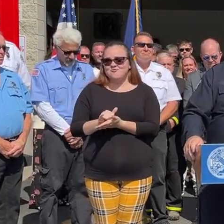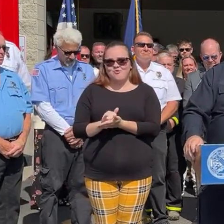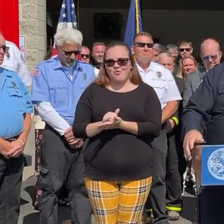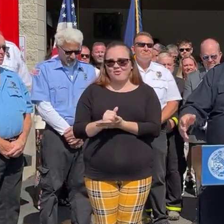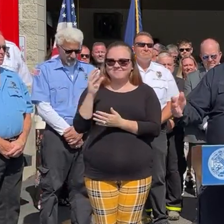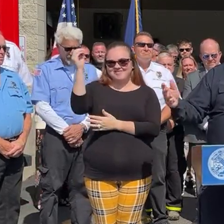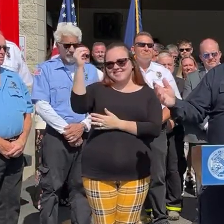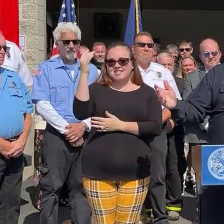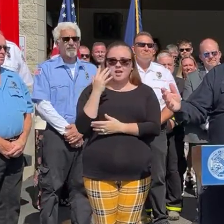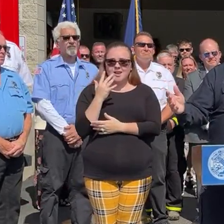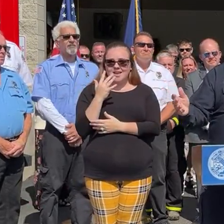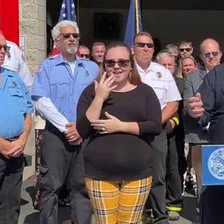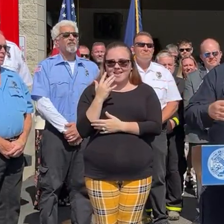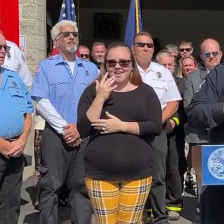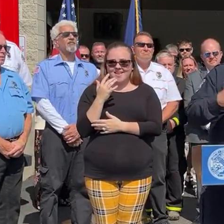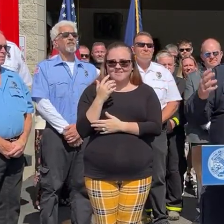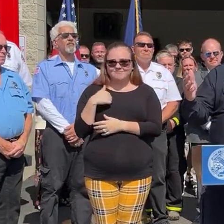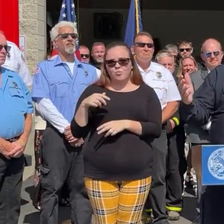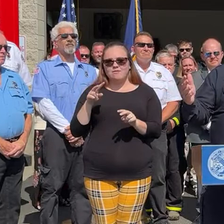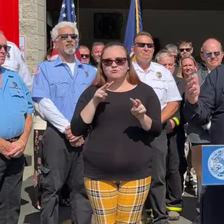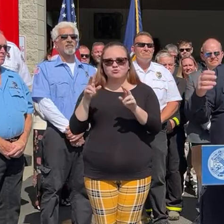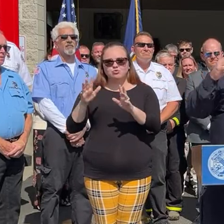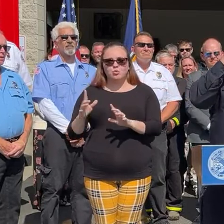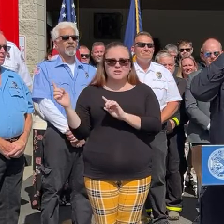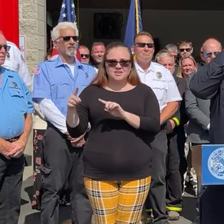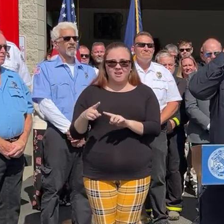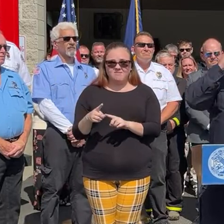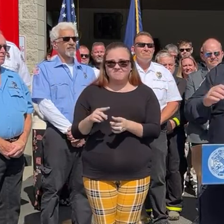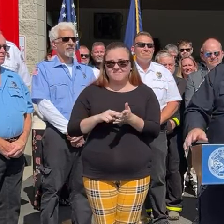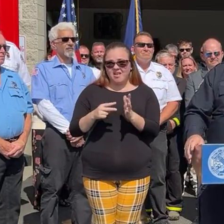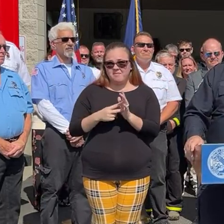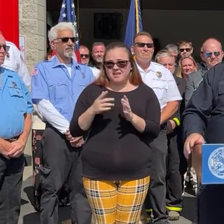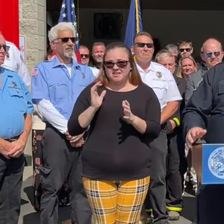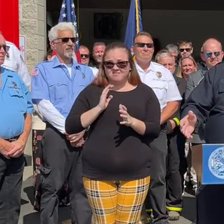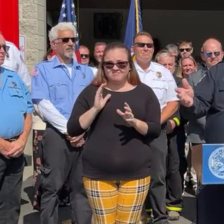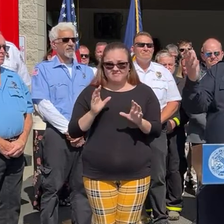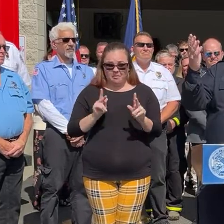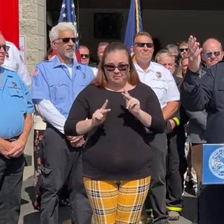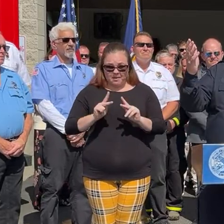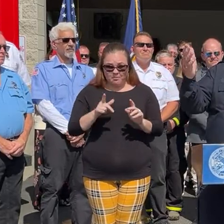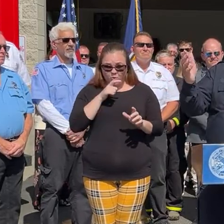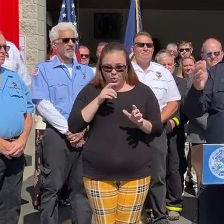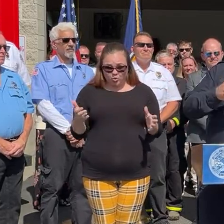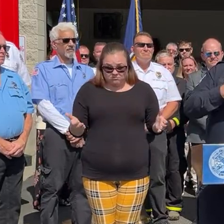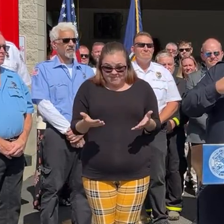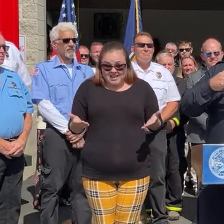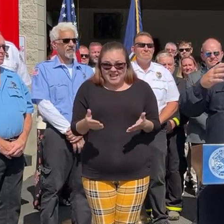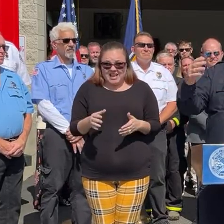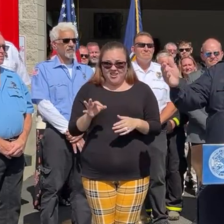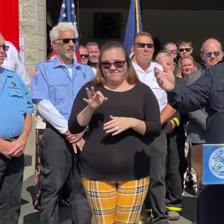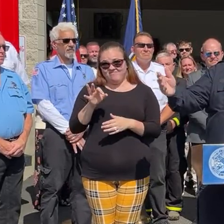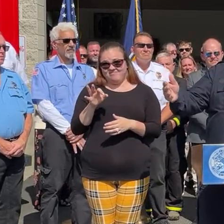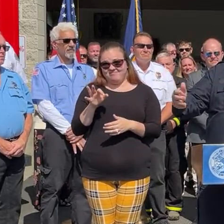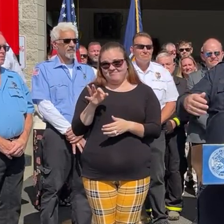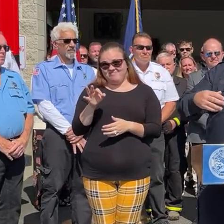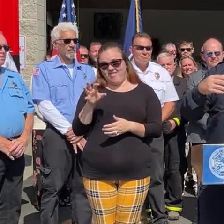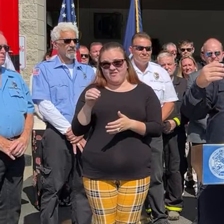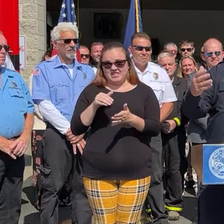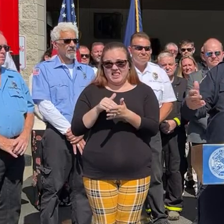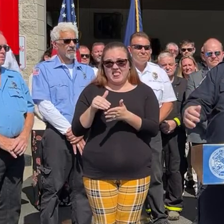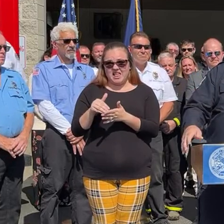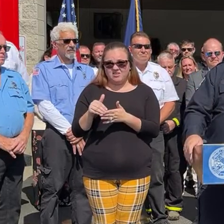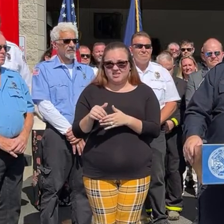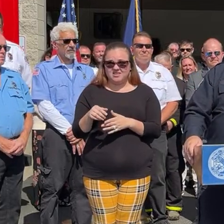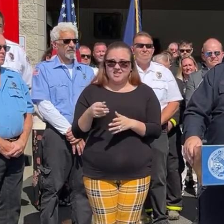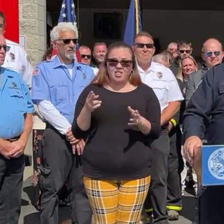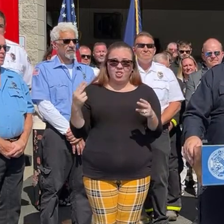nice and sunny. We have tourists that come in, takes our population, 950,000, and ups it. We have 219 that goes through, the